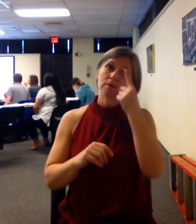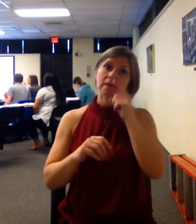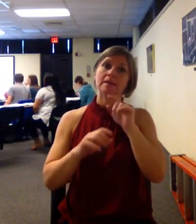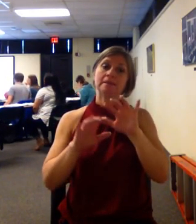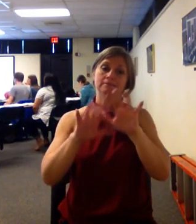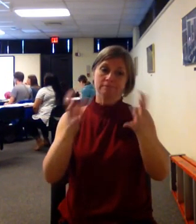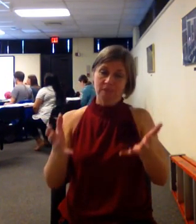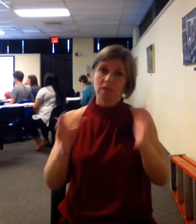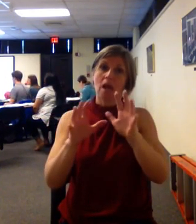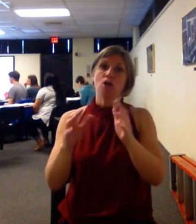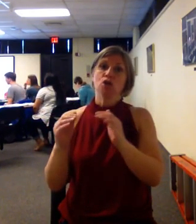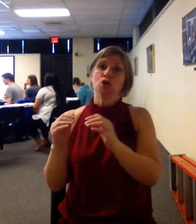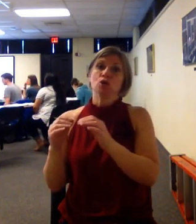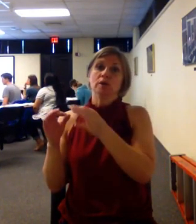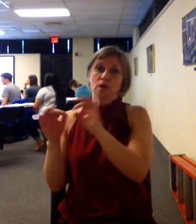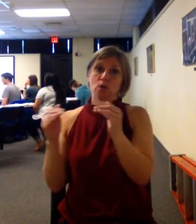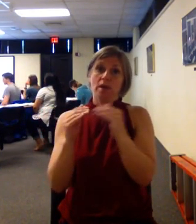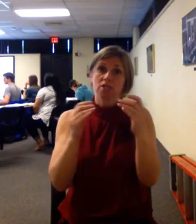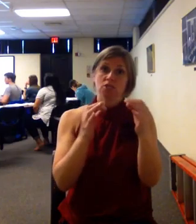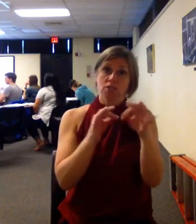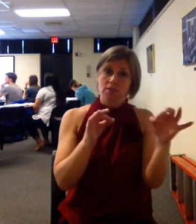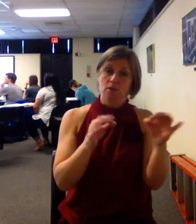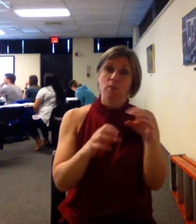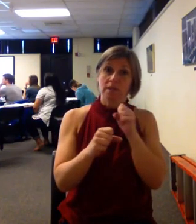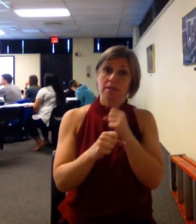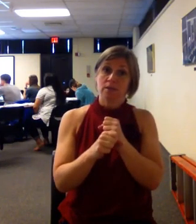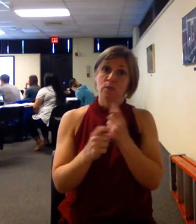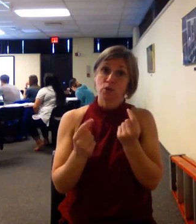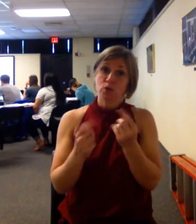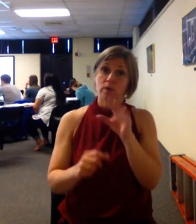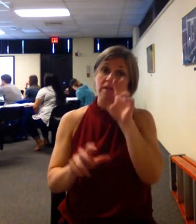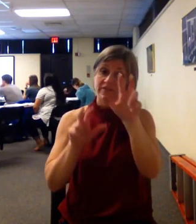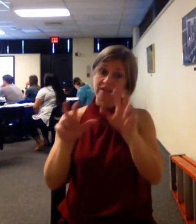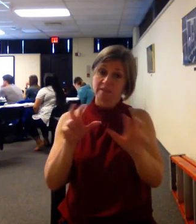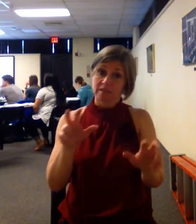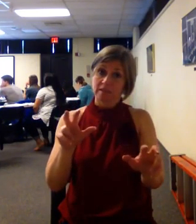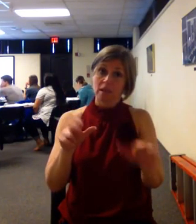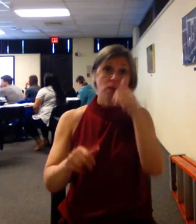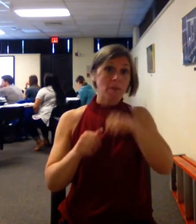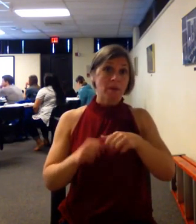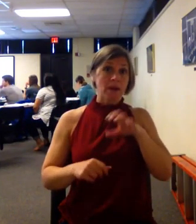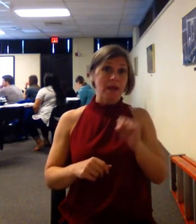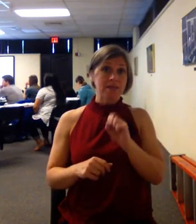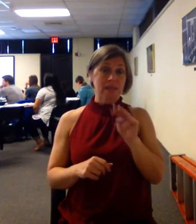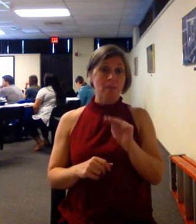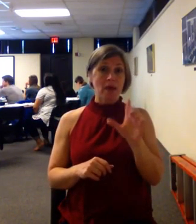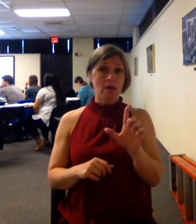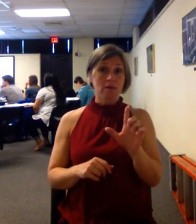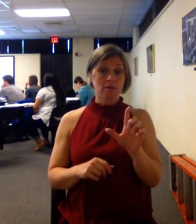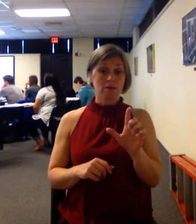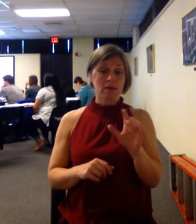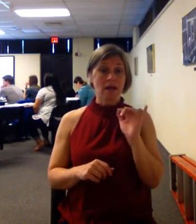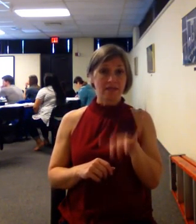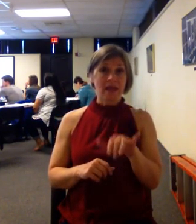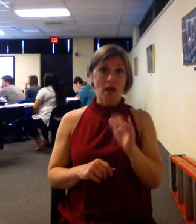you're going out and making investments. Because remember, this is going to be, the SML equation is going to be how we come up with